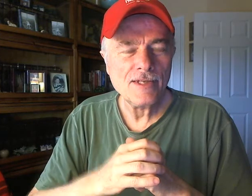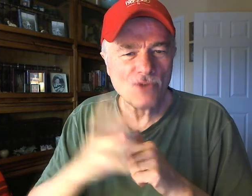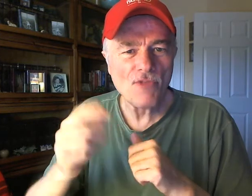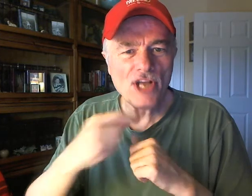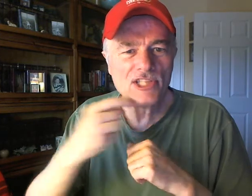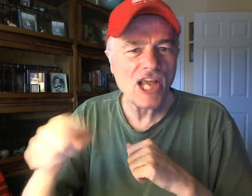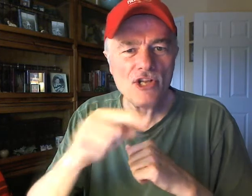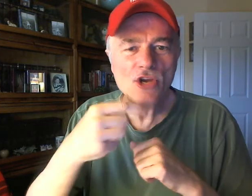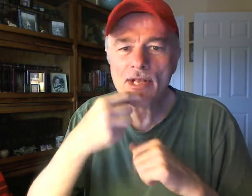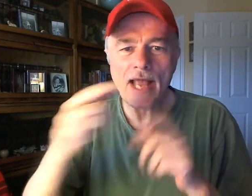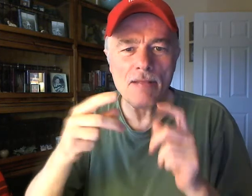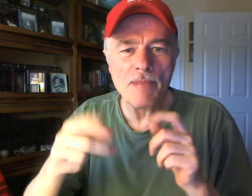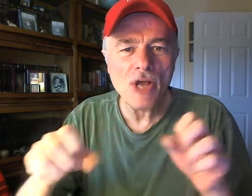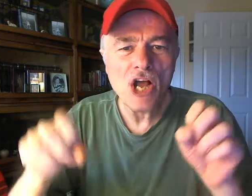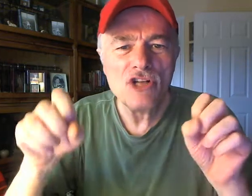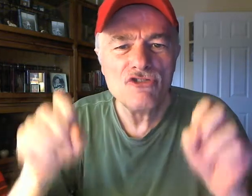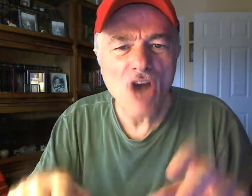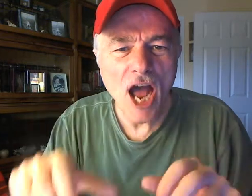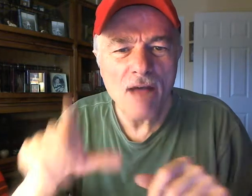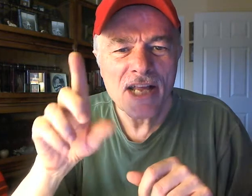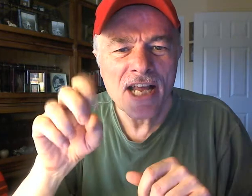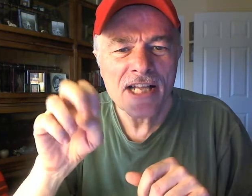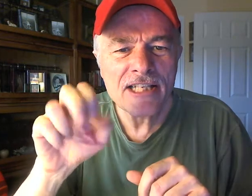so that tell you, gay people, drop.